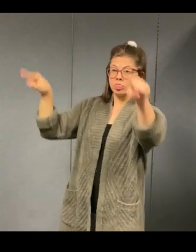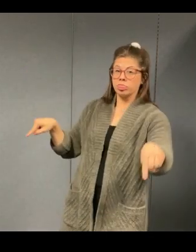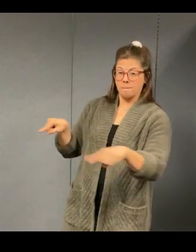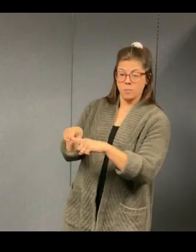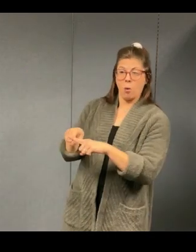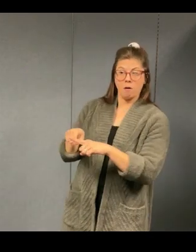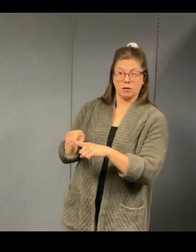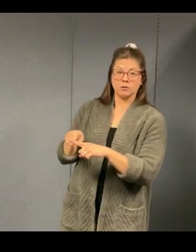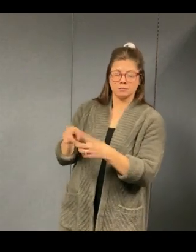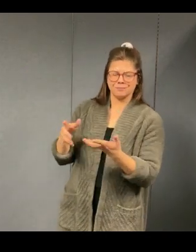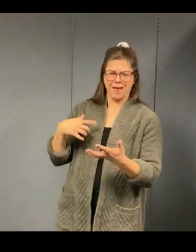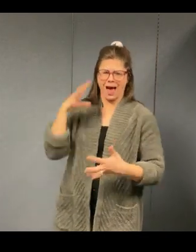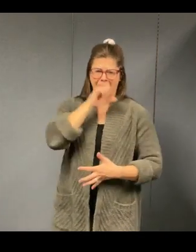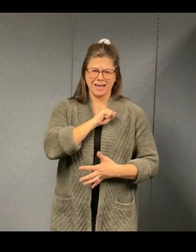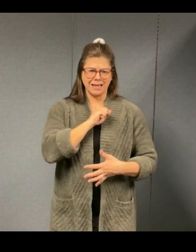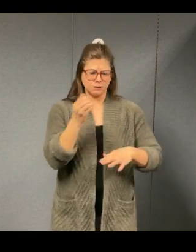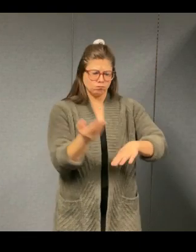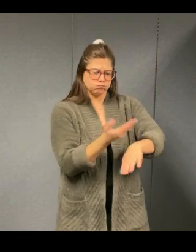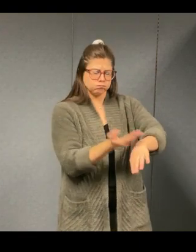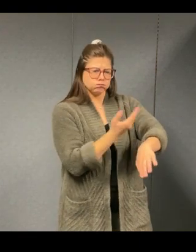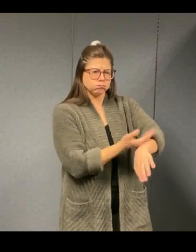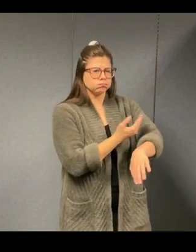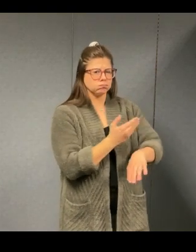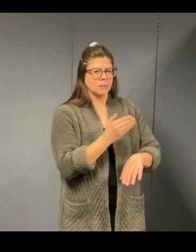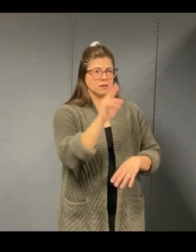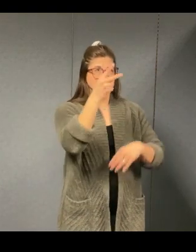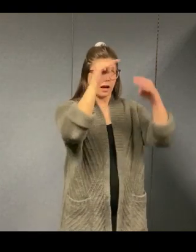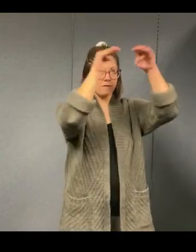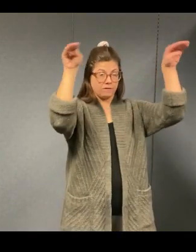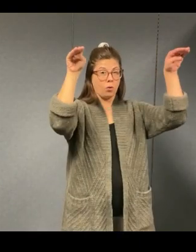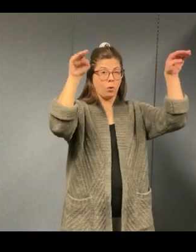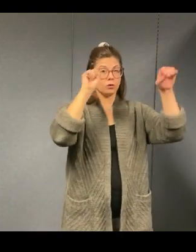guess they are remodeling or something on the second floor. See you tomorrow.